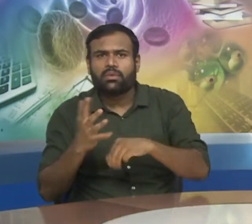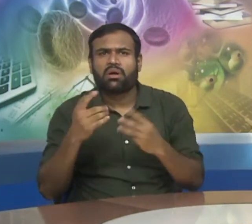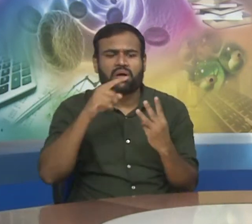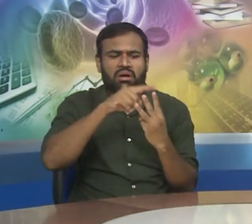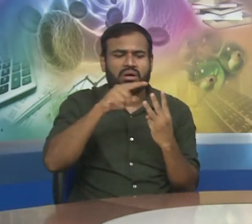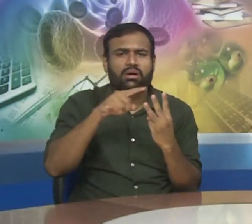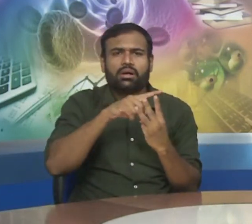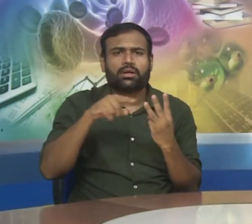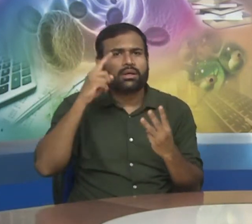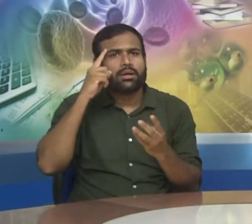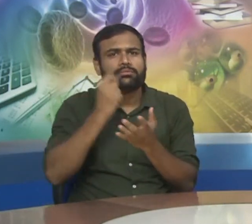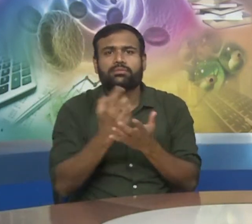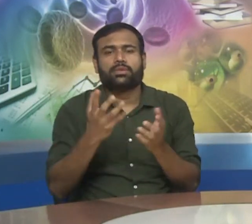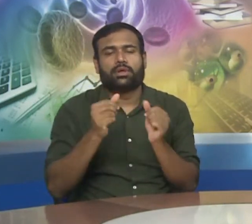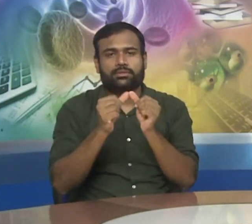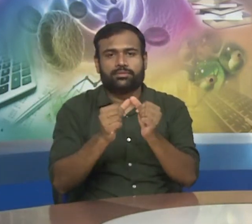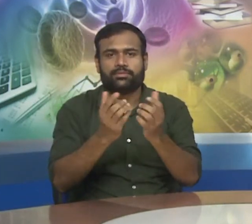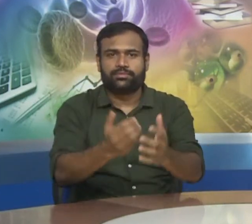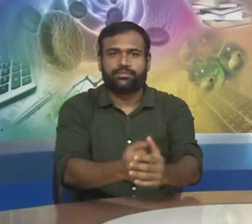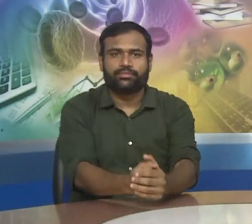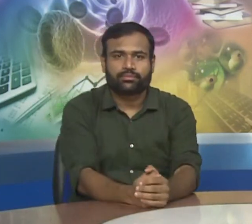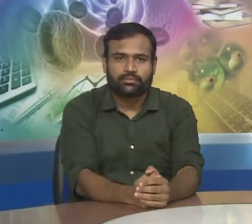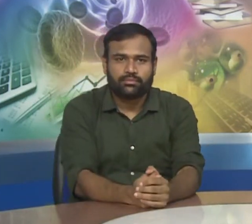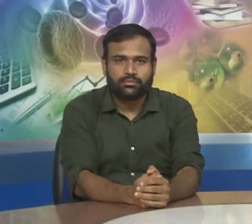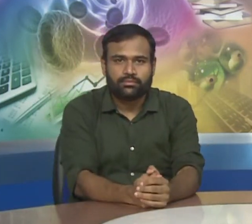Original, appellate or advisory.